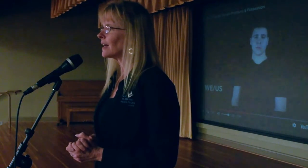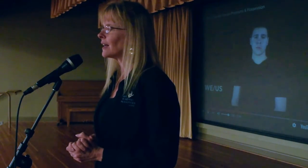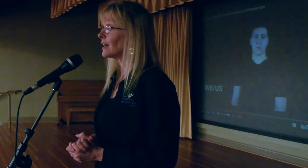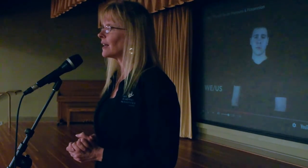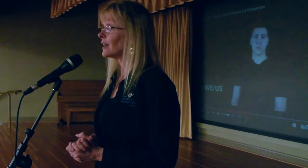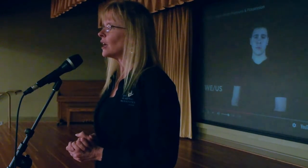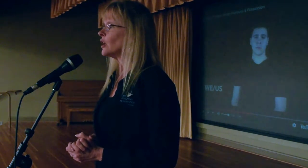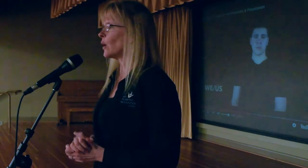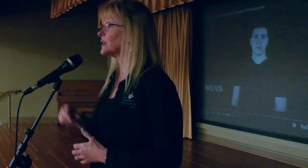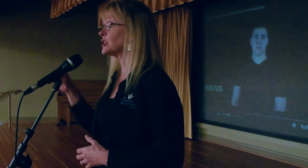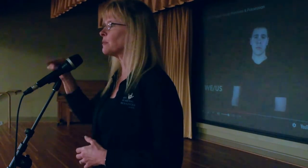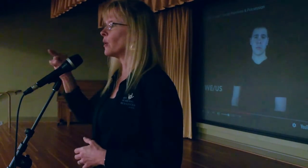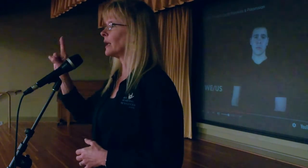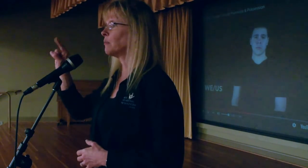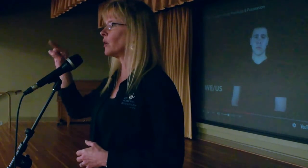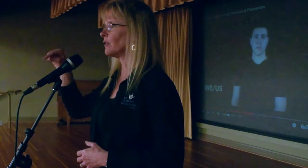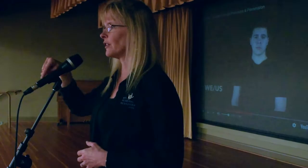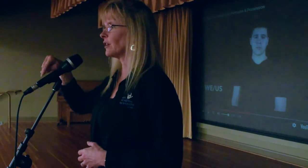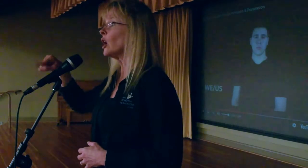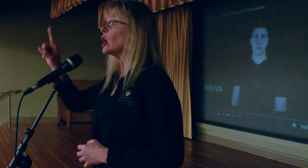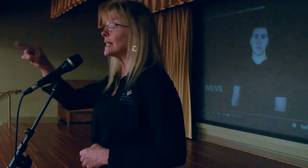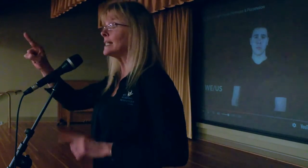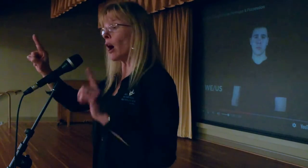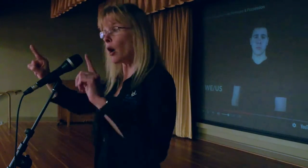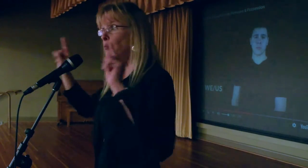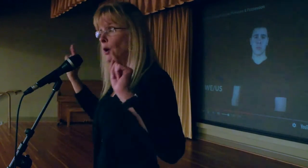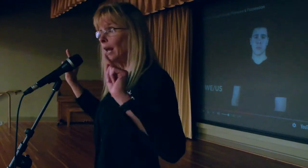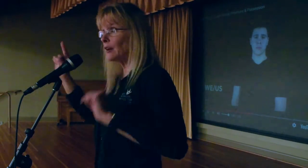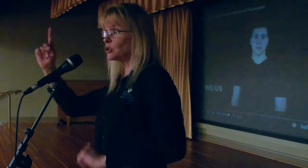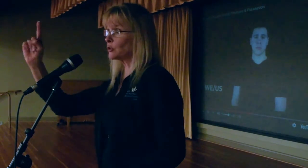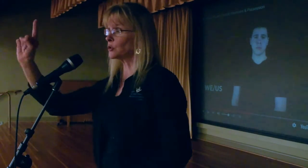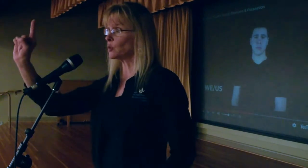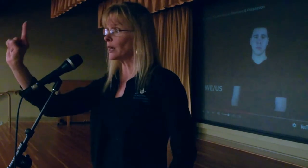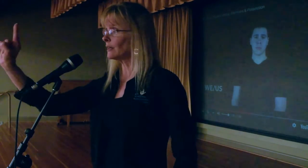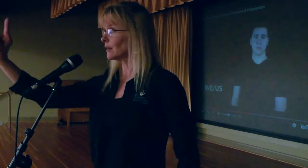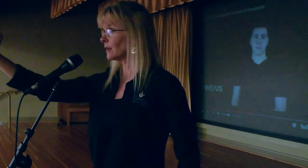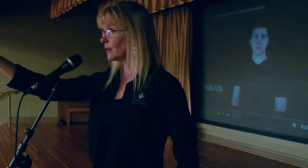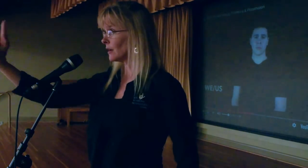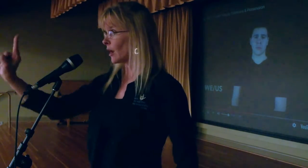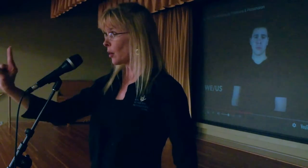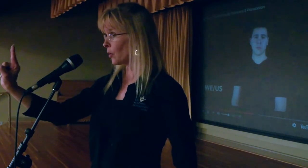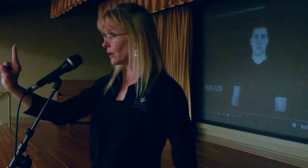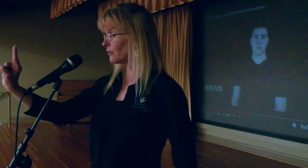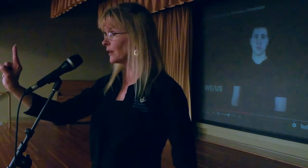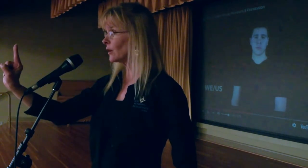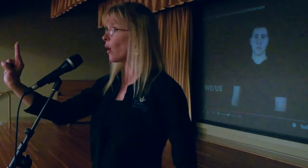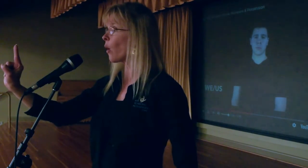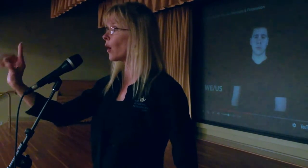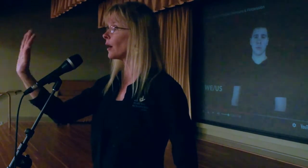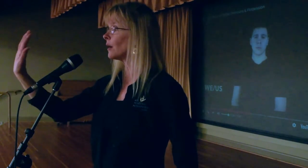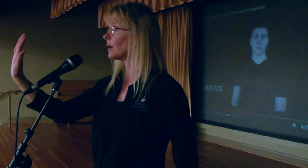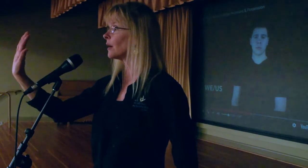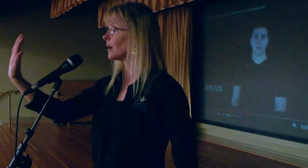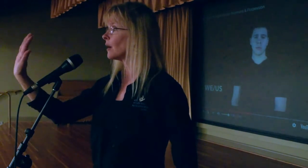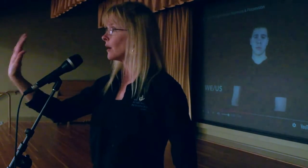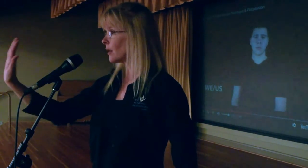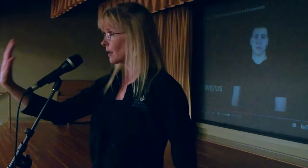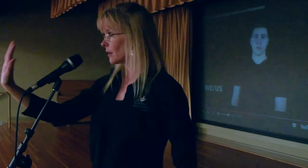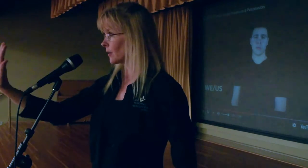G? No, it's just pointing finger. Because pronouns use what? A pointed finger or